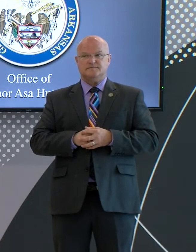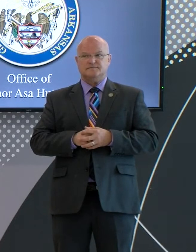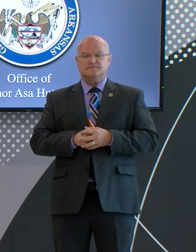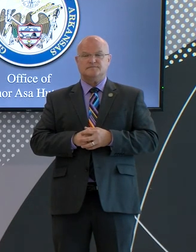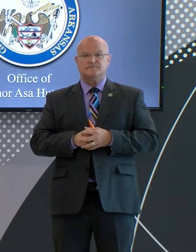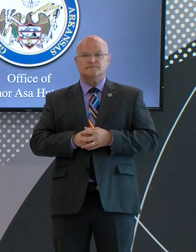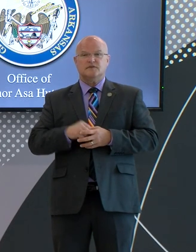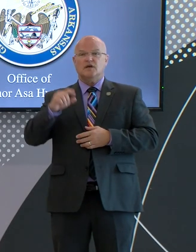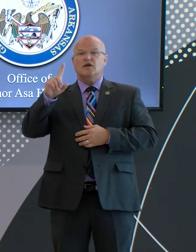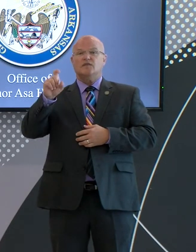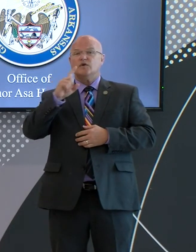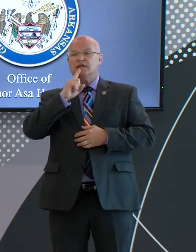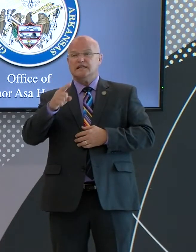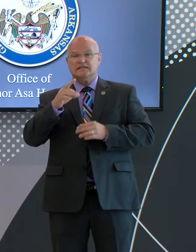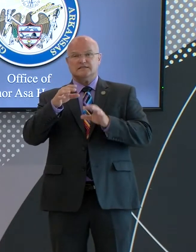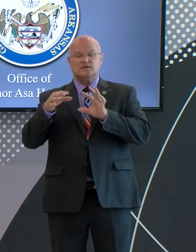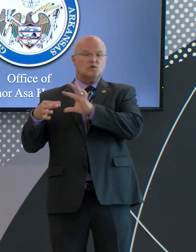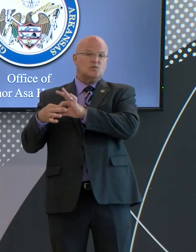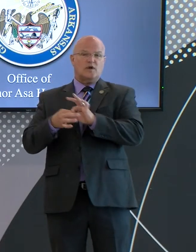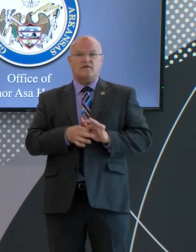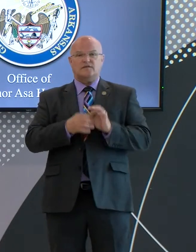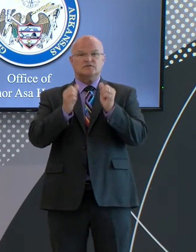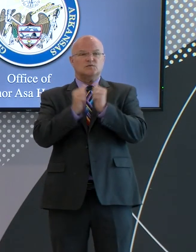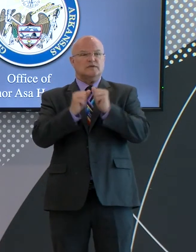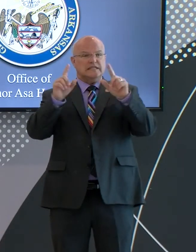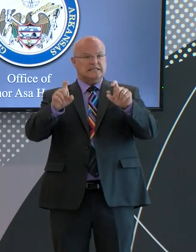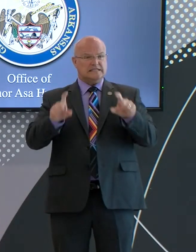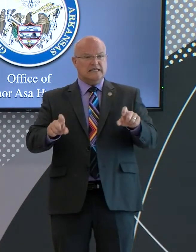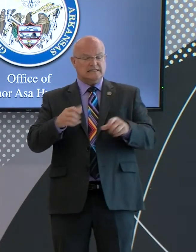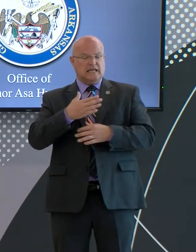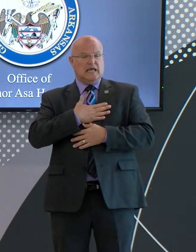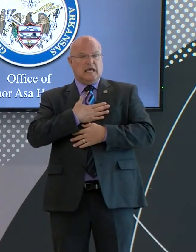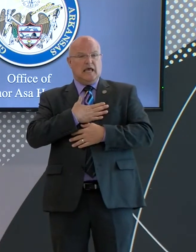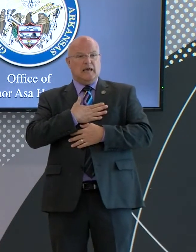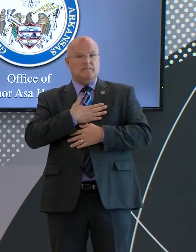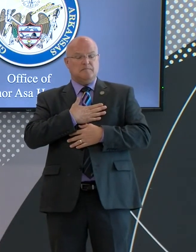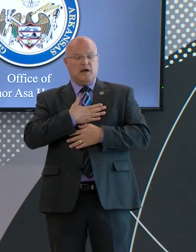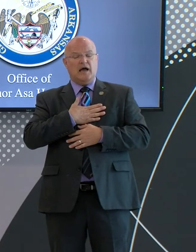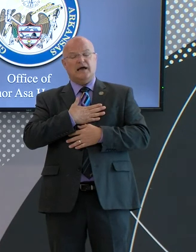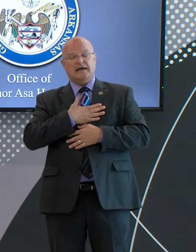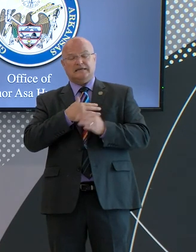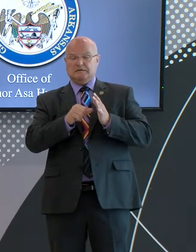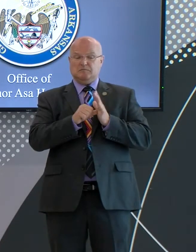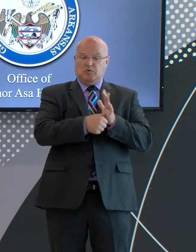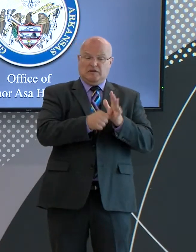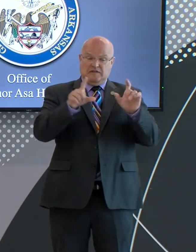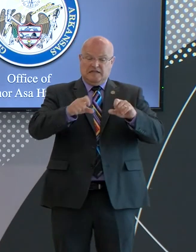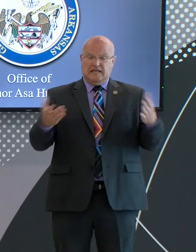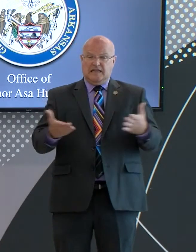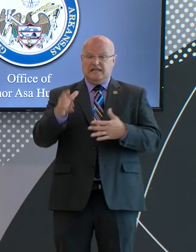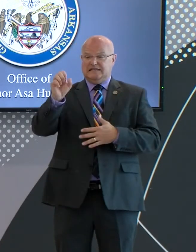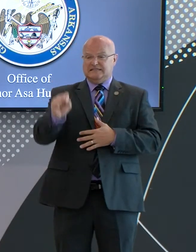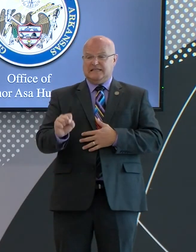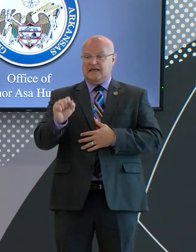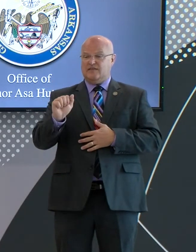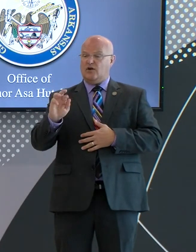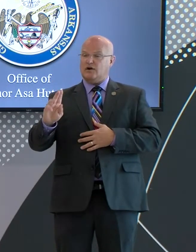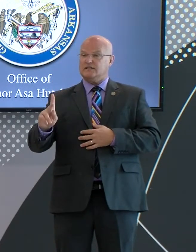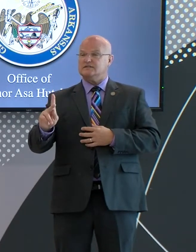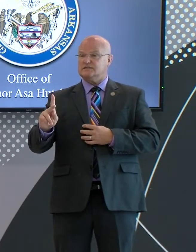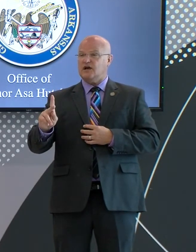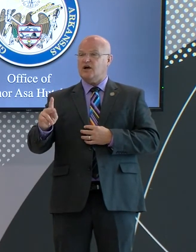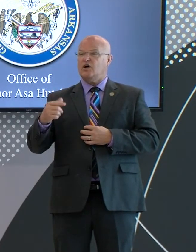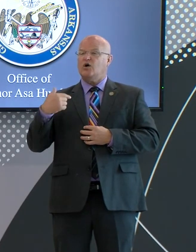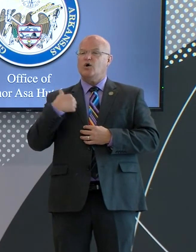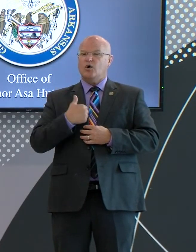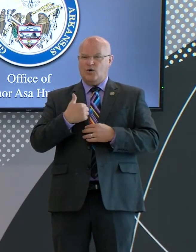these The question is circumstances where in people might reference not be to appropriate? testing and my impression of the testing here in South Arkansas.